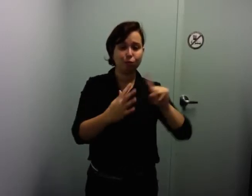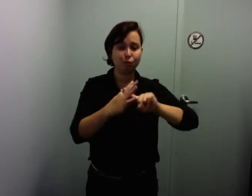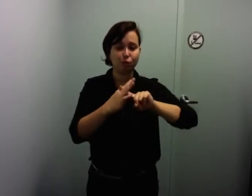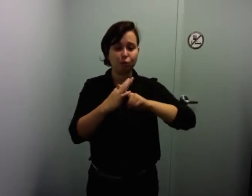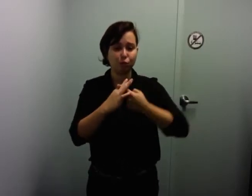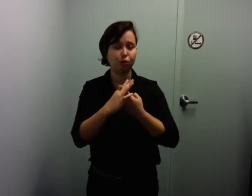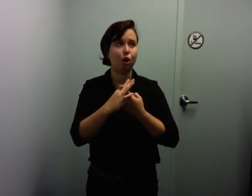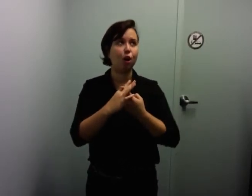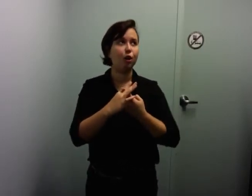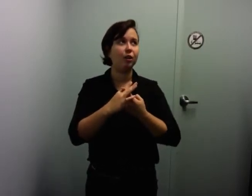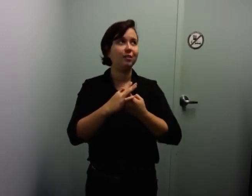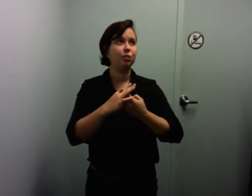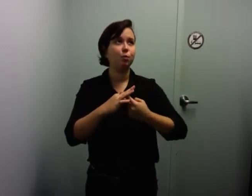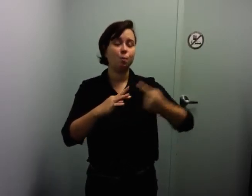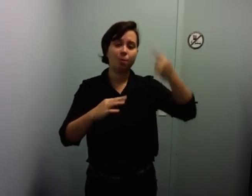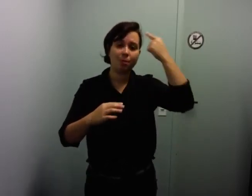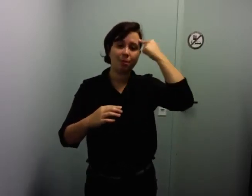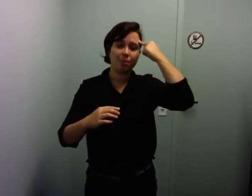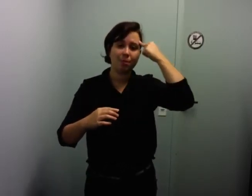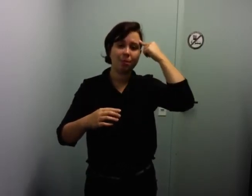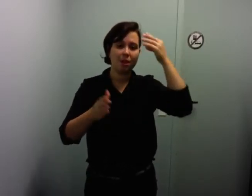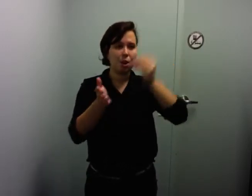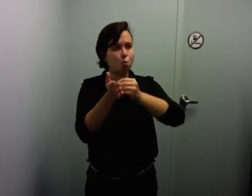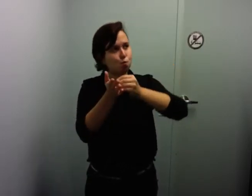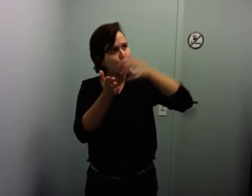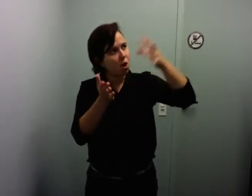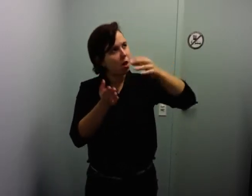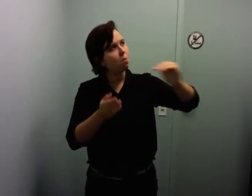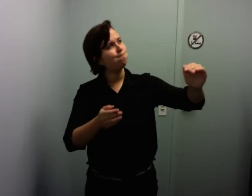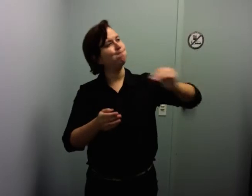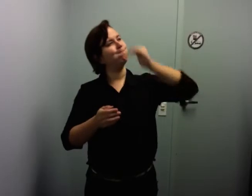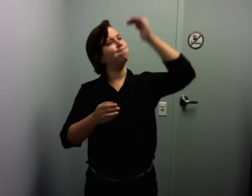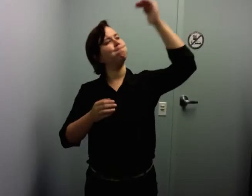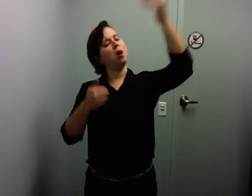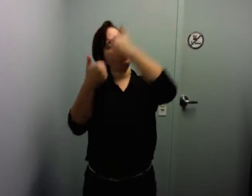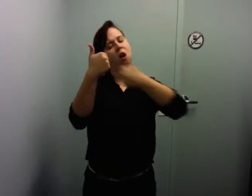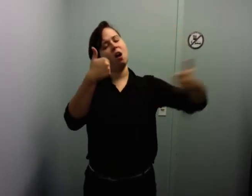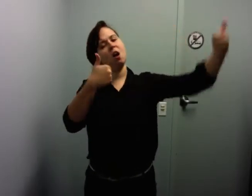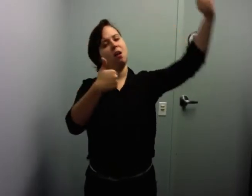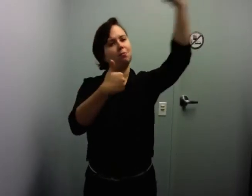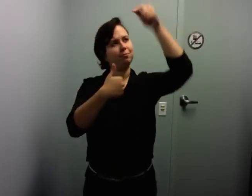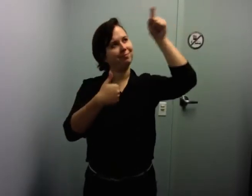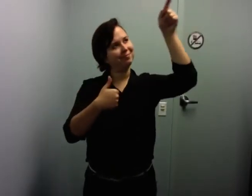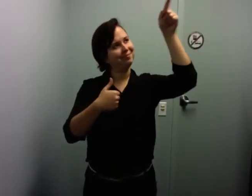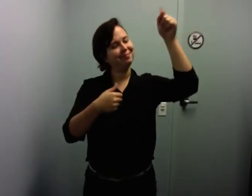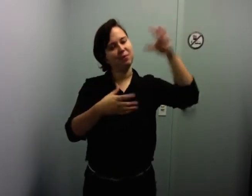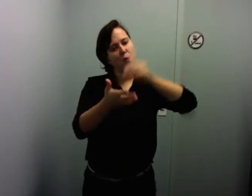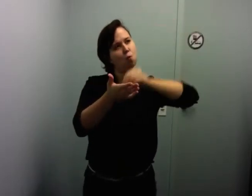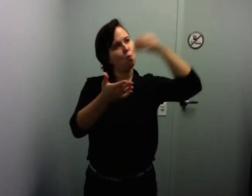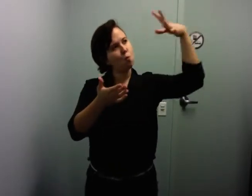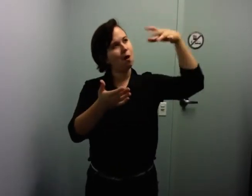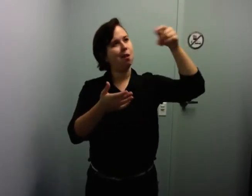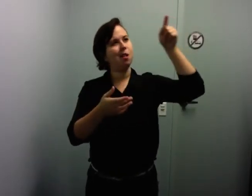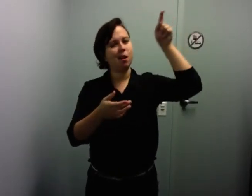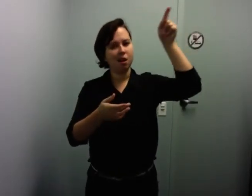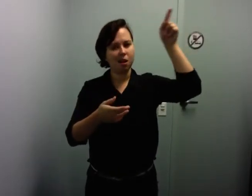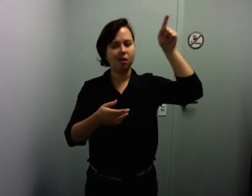top. Far more than just landed aristocracy, we now had concentrated wealth in commons.